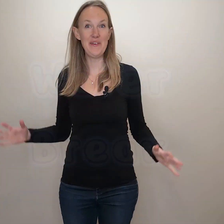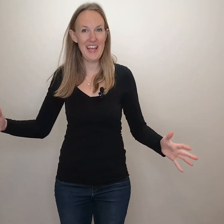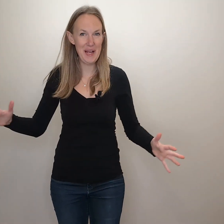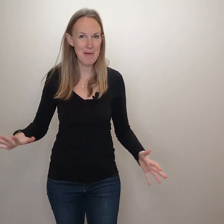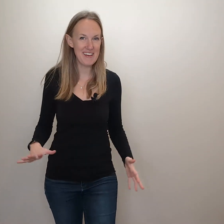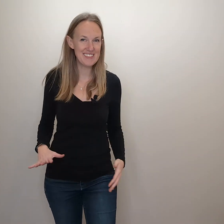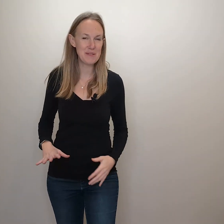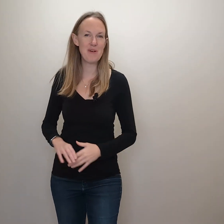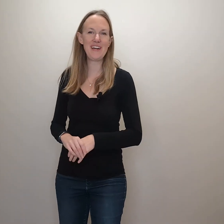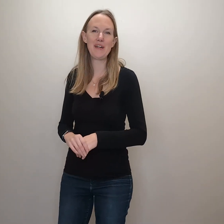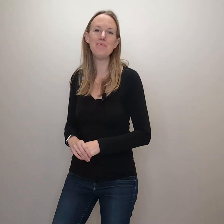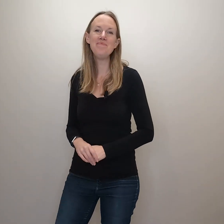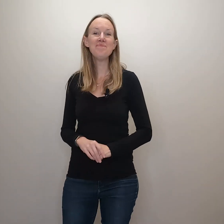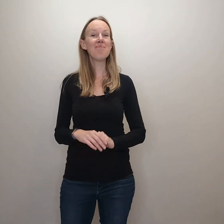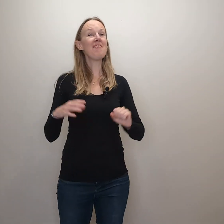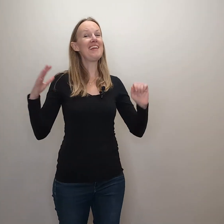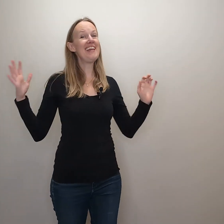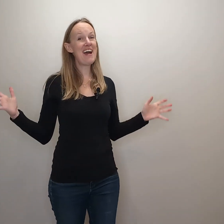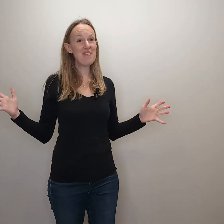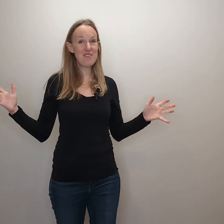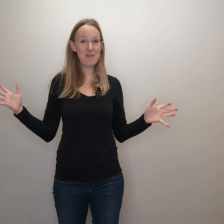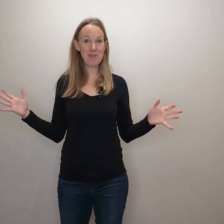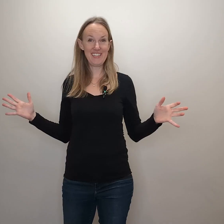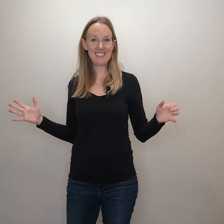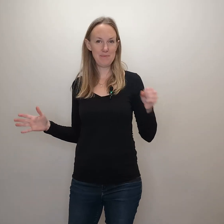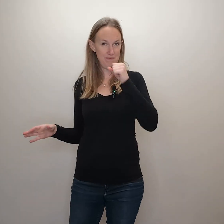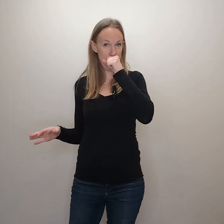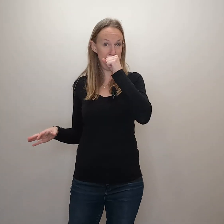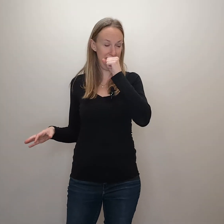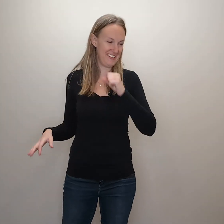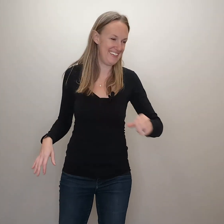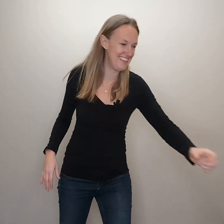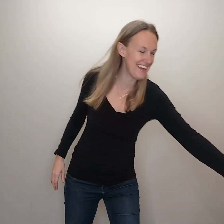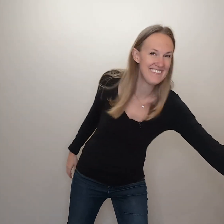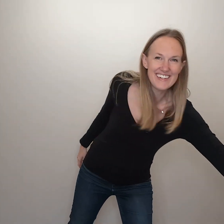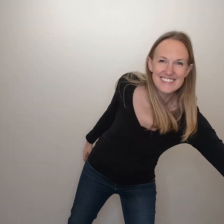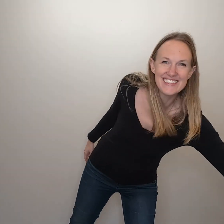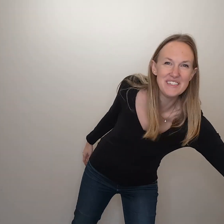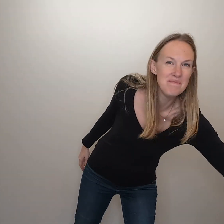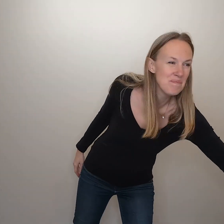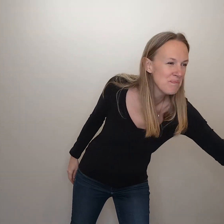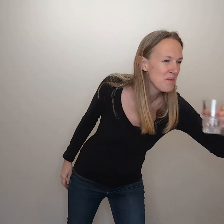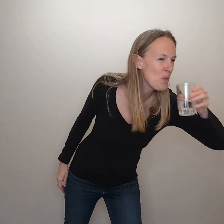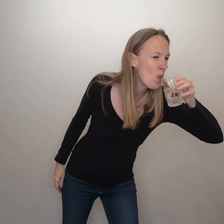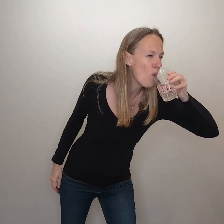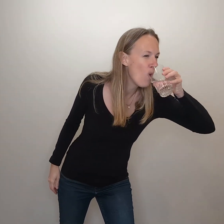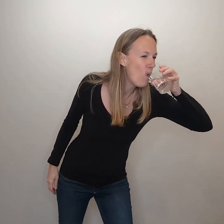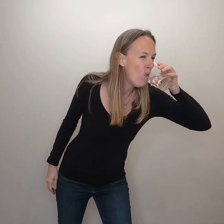Okay, I'm back with some water. Now for the bridge. I'm going to need that water still.